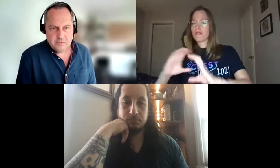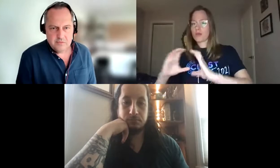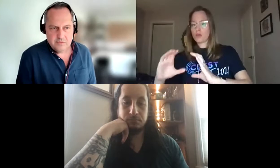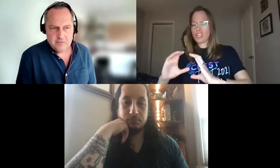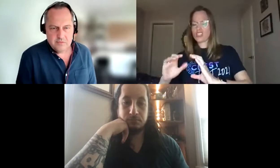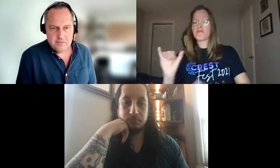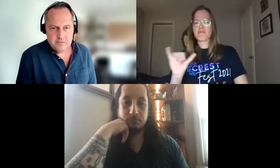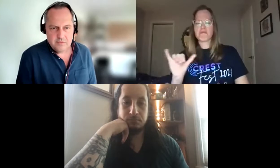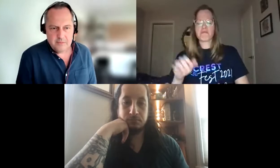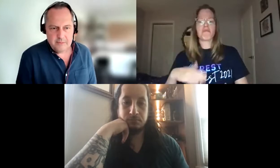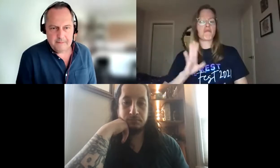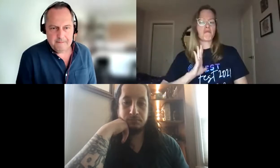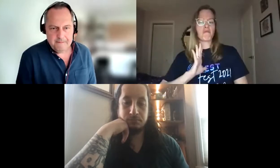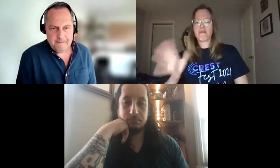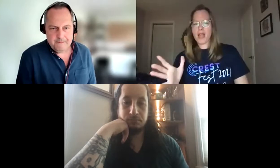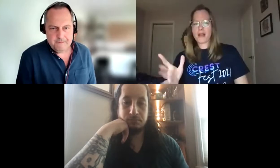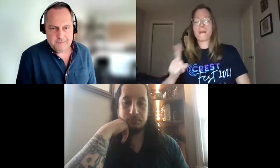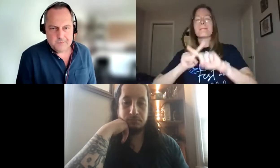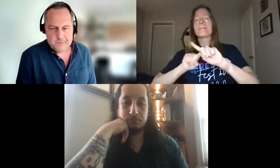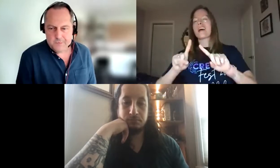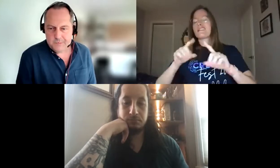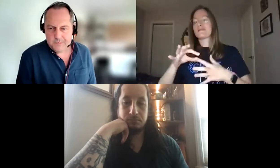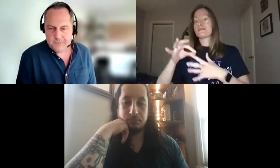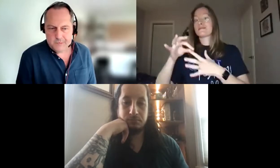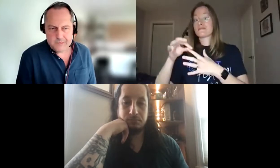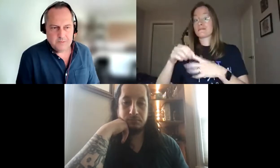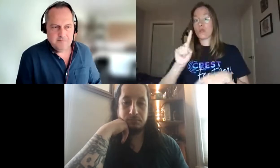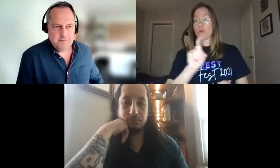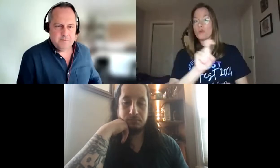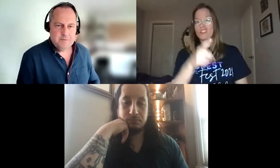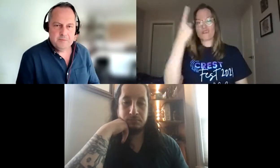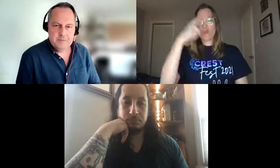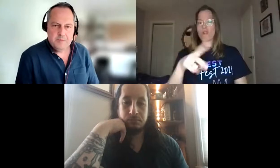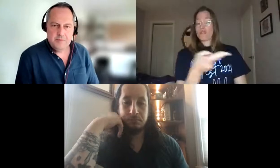Please also, you feel free to use the regular chat box as well.